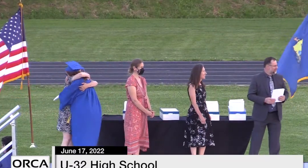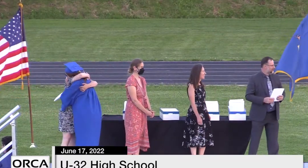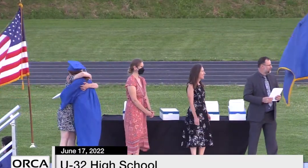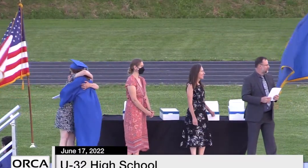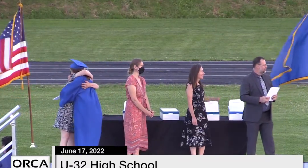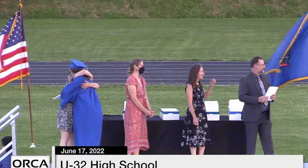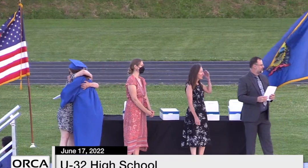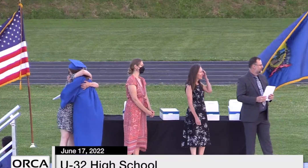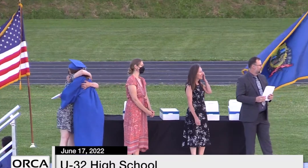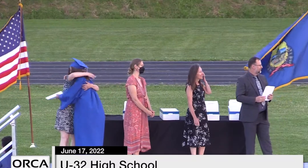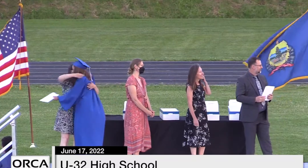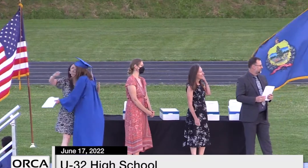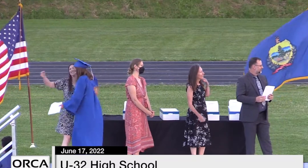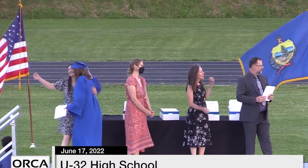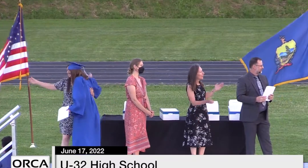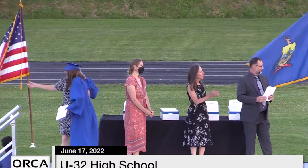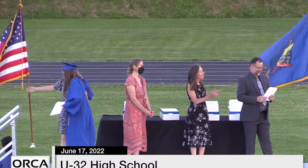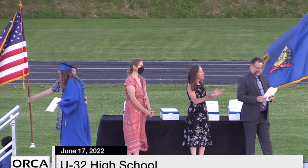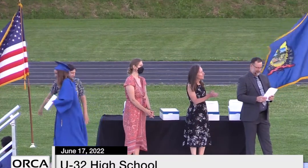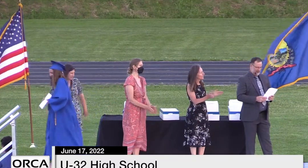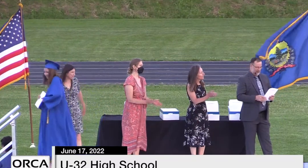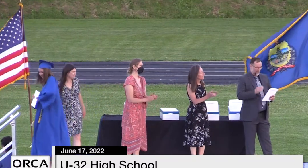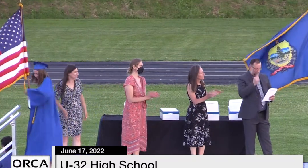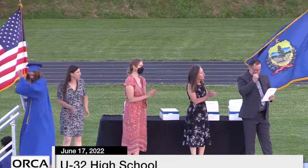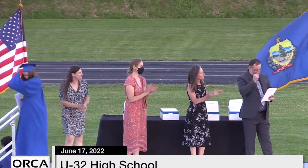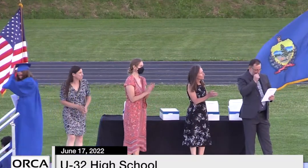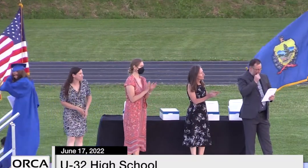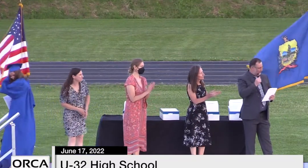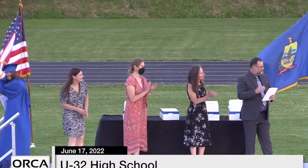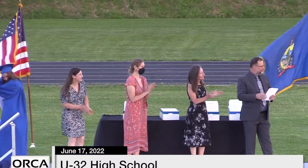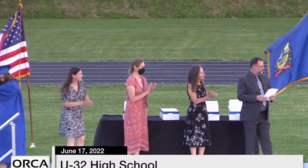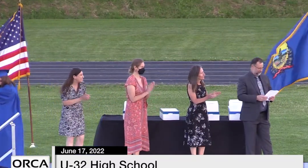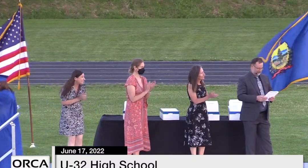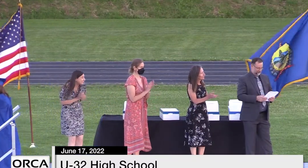Magara Blue Deer Gomez.